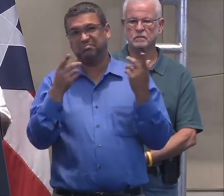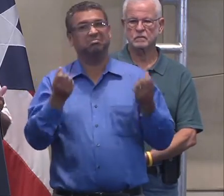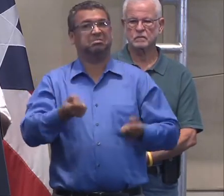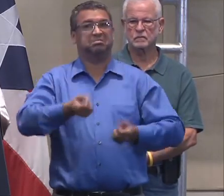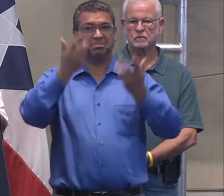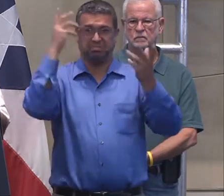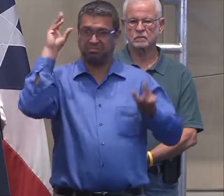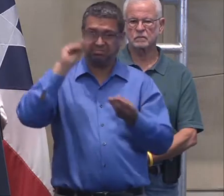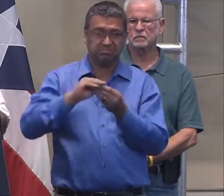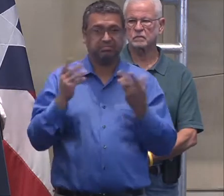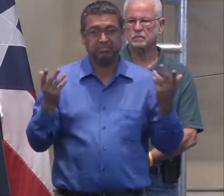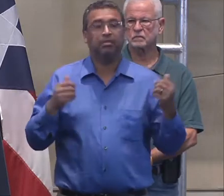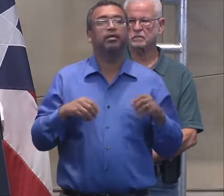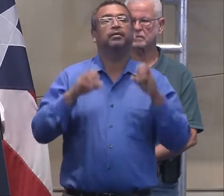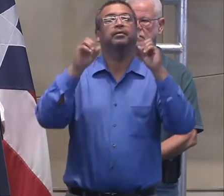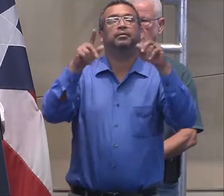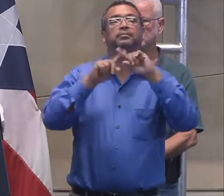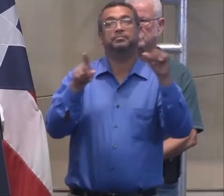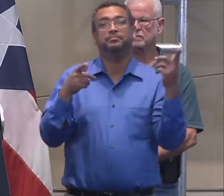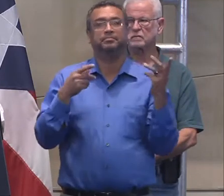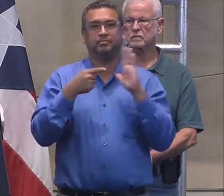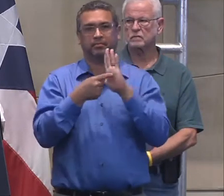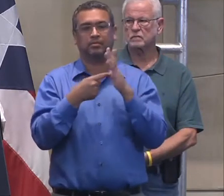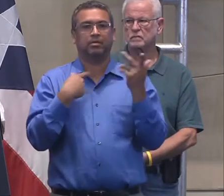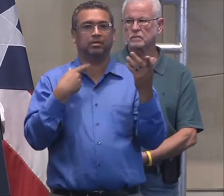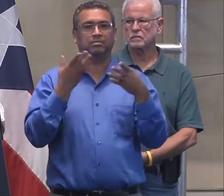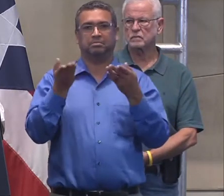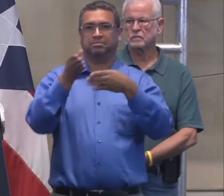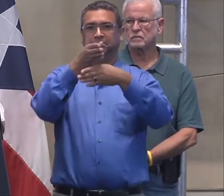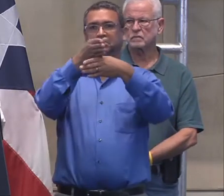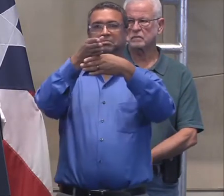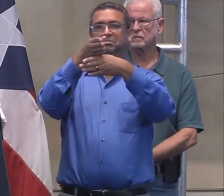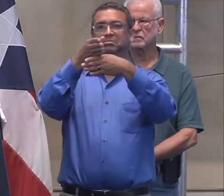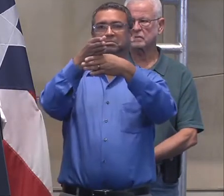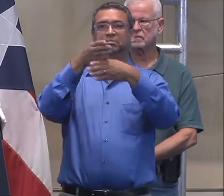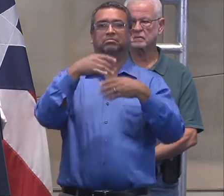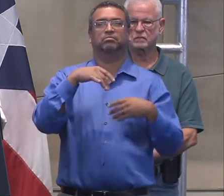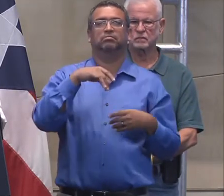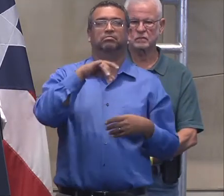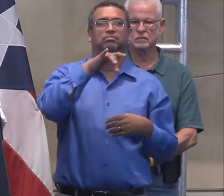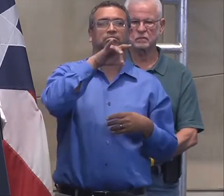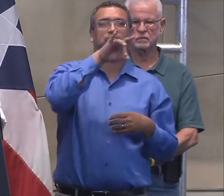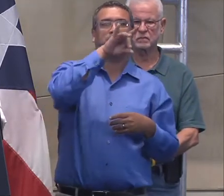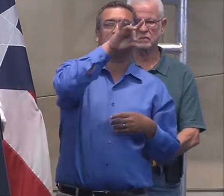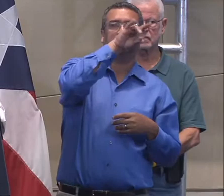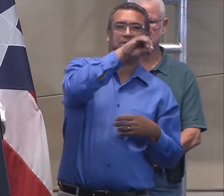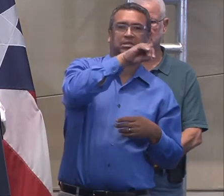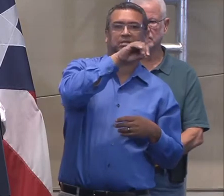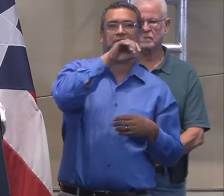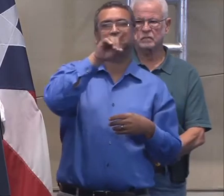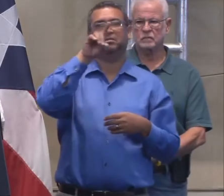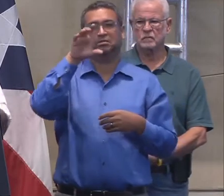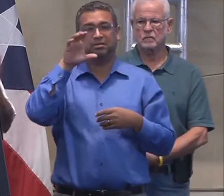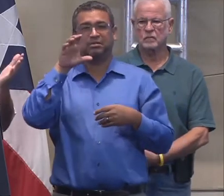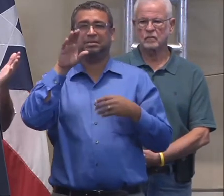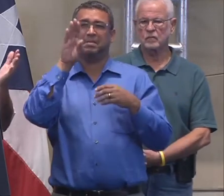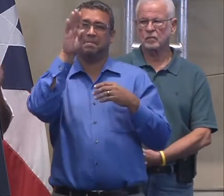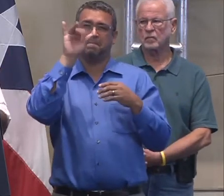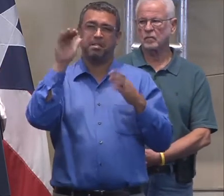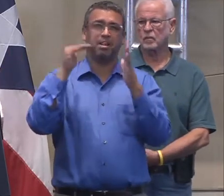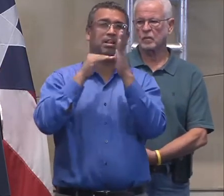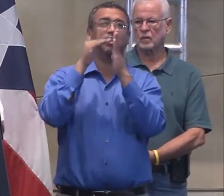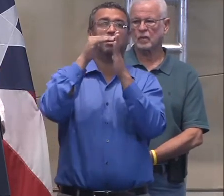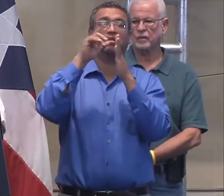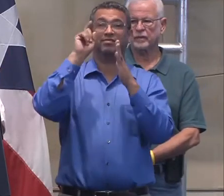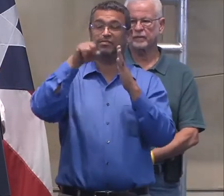whether you look at it, it's, it's somewhere in the range between, you know, 80 and a hundred billion dollars, all right? That's, uh, sort of